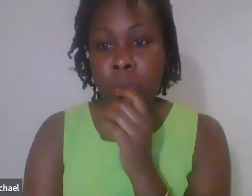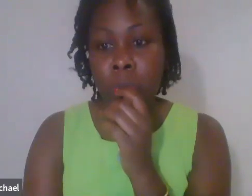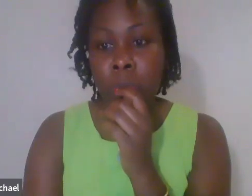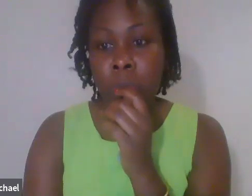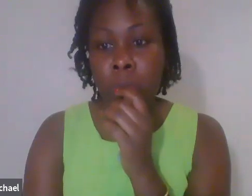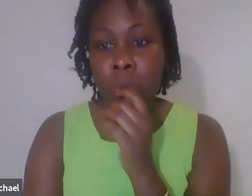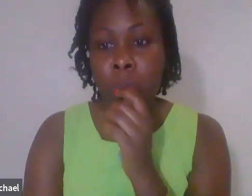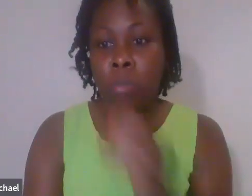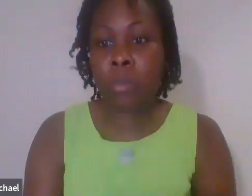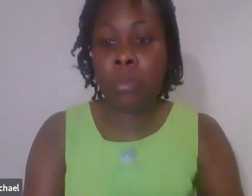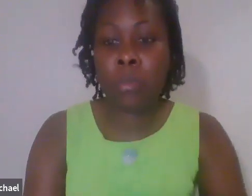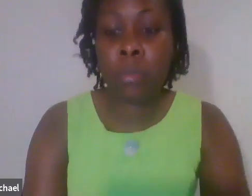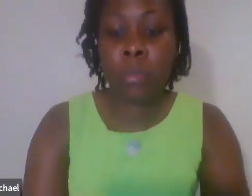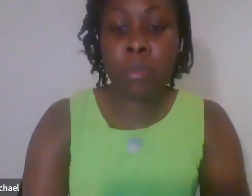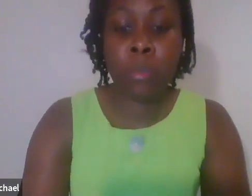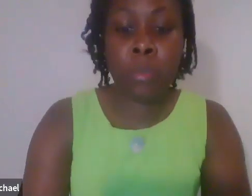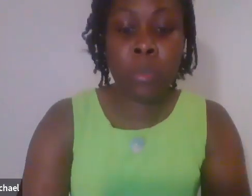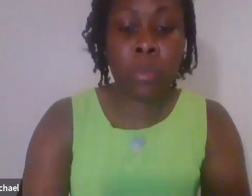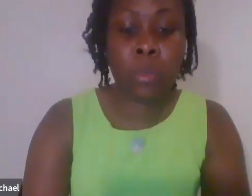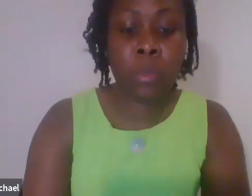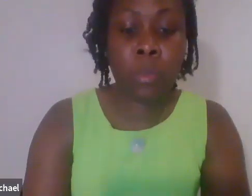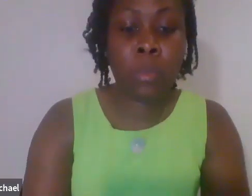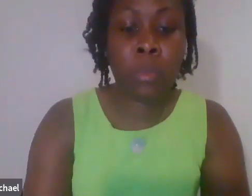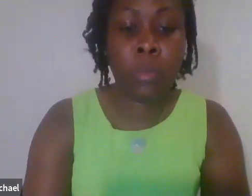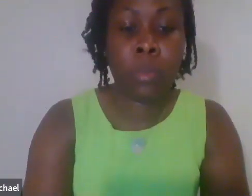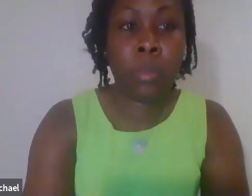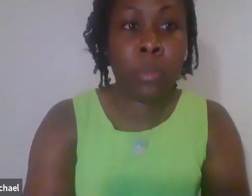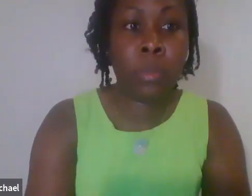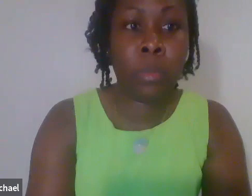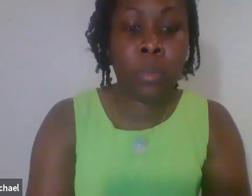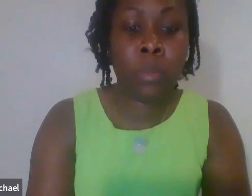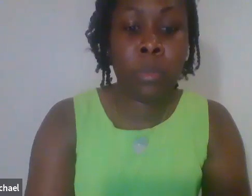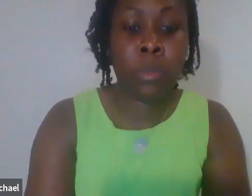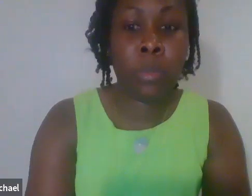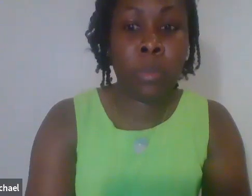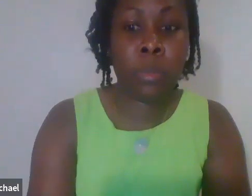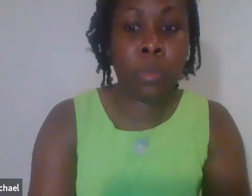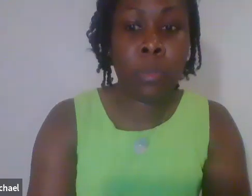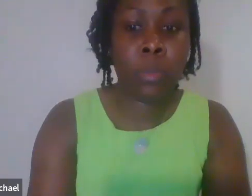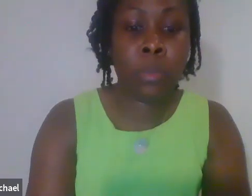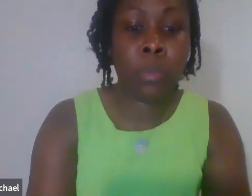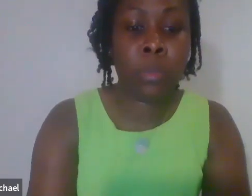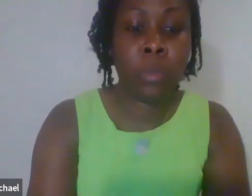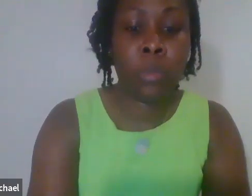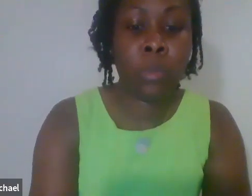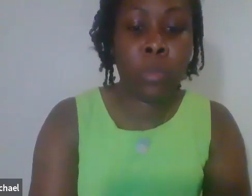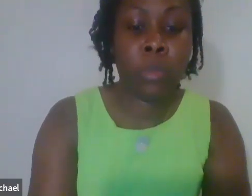Multimedia. KU and Zetech, come on guys, please. On the chat, put your name and volunteer